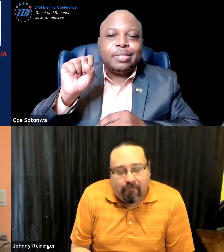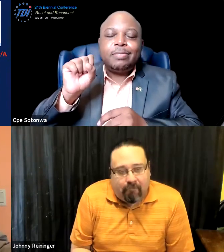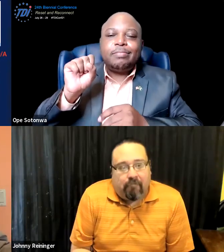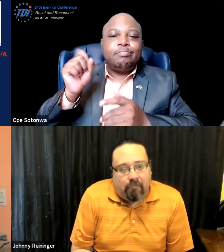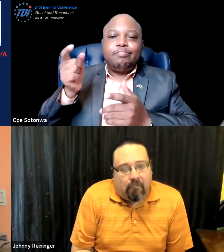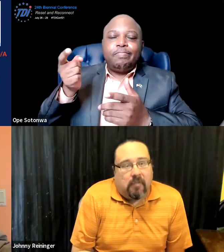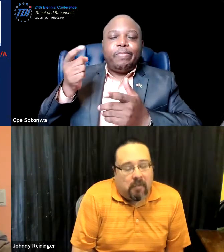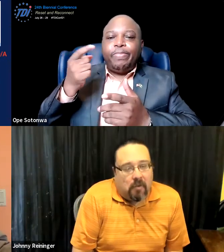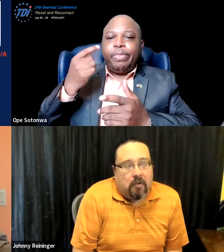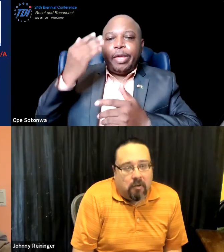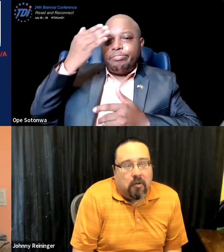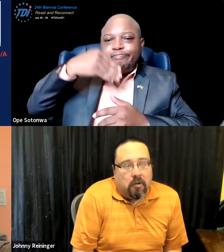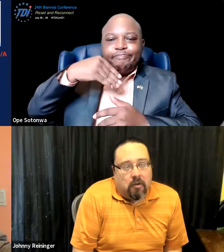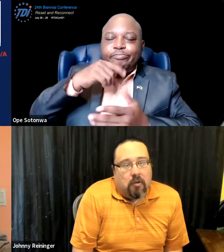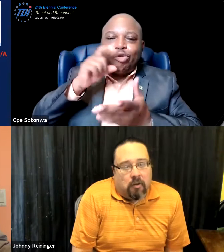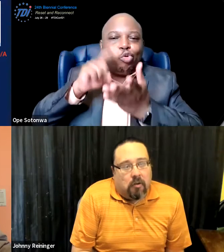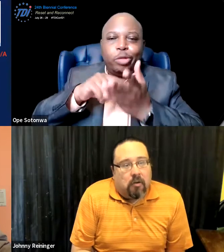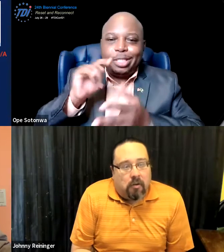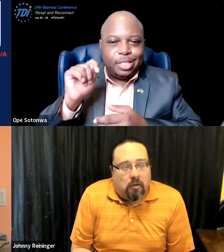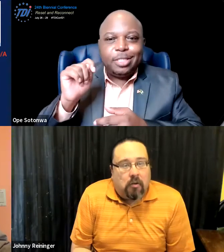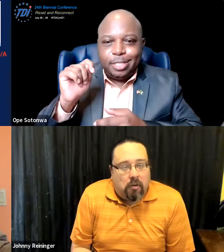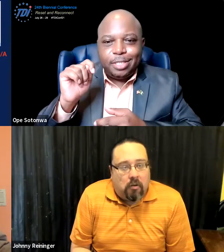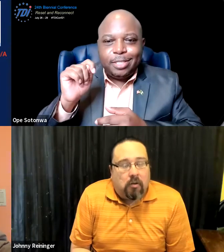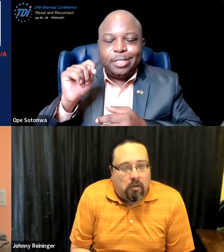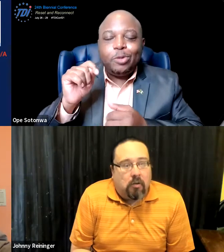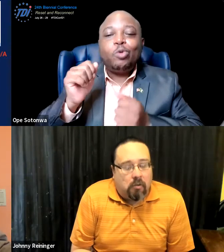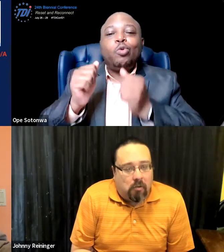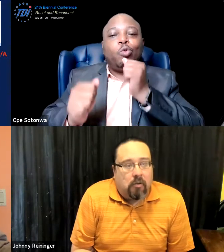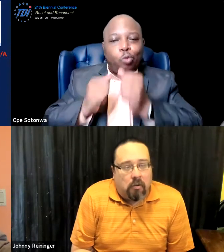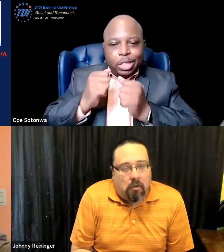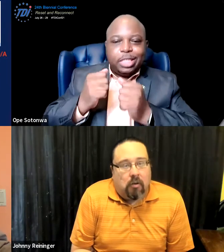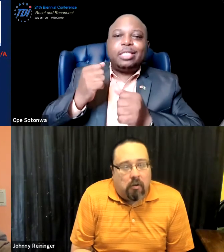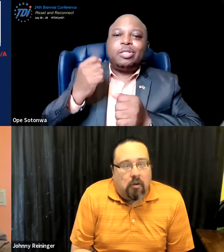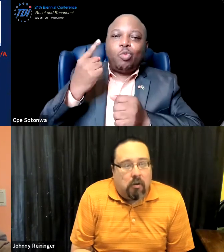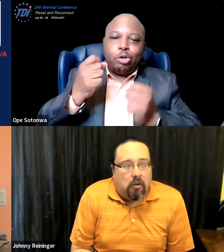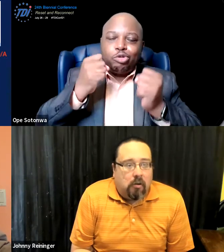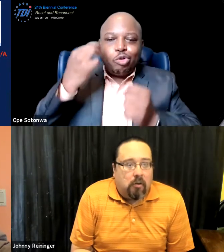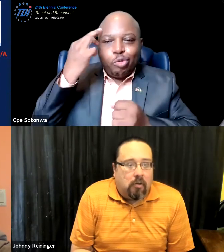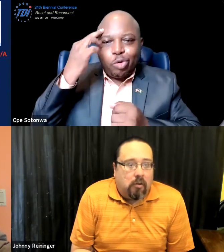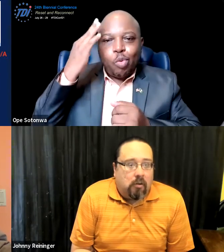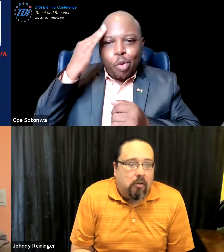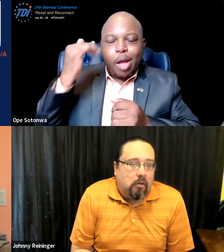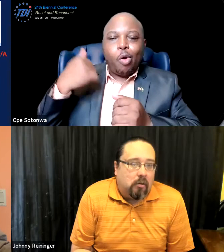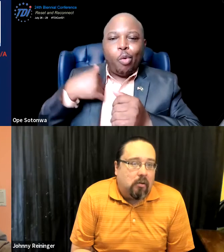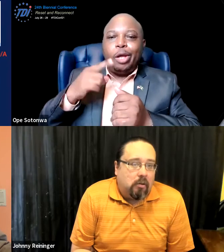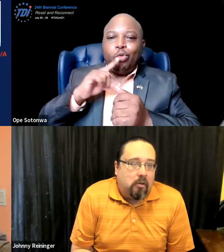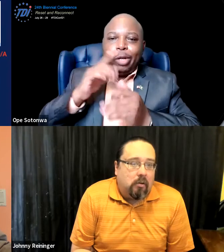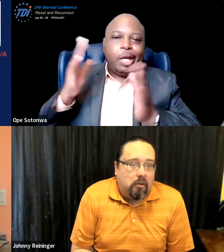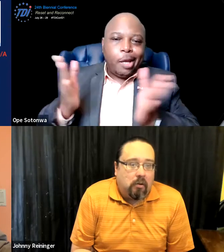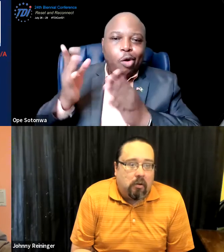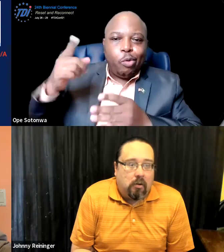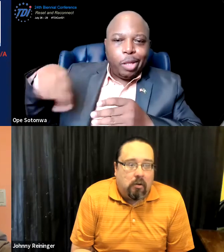So we're talking about implicit bias that it's not even recognized within the system. And one of the